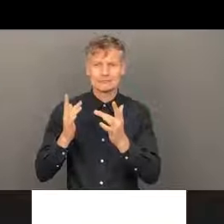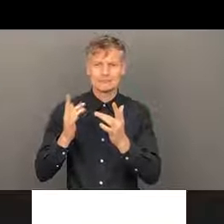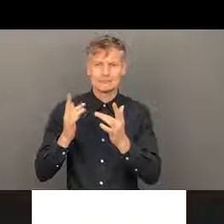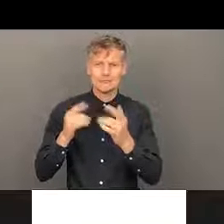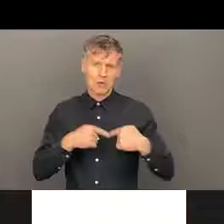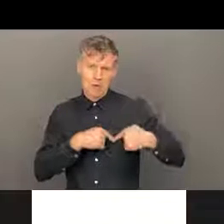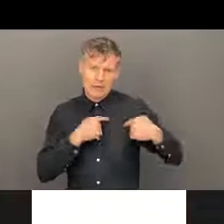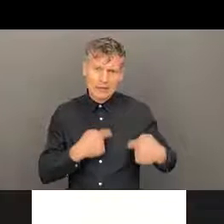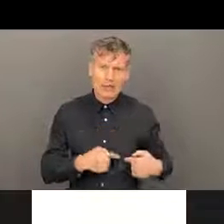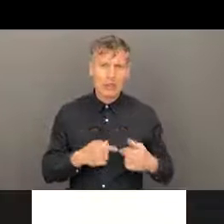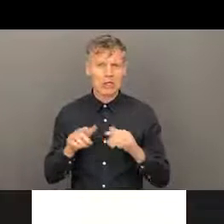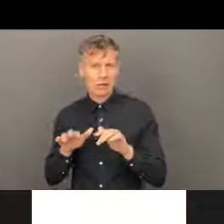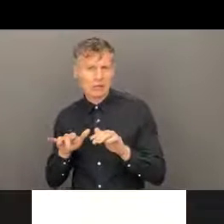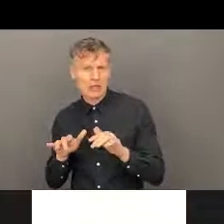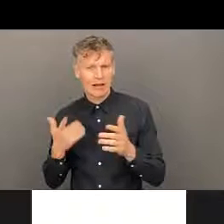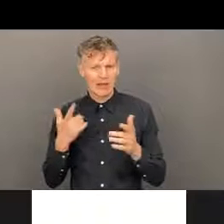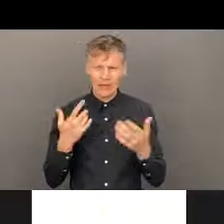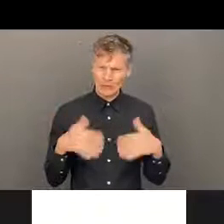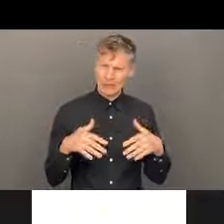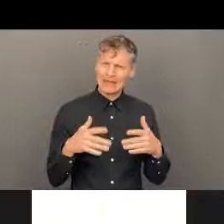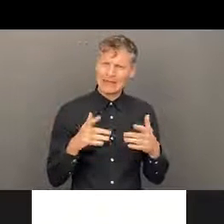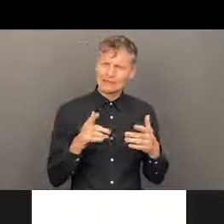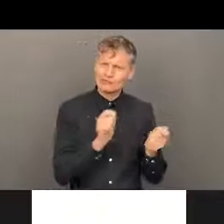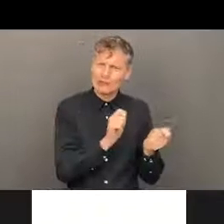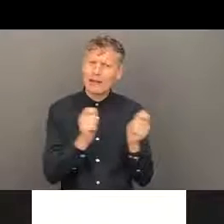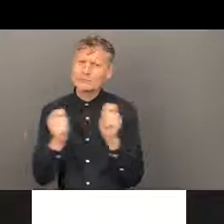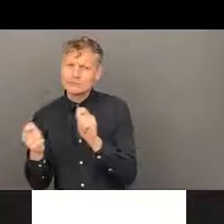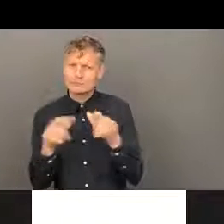previously volunteered in